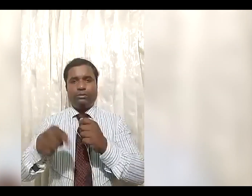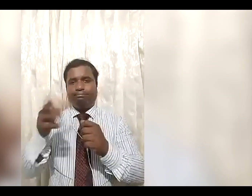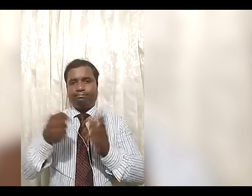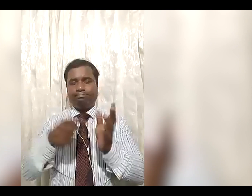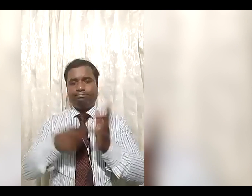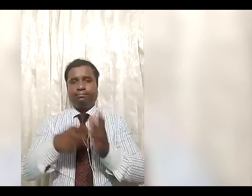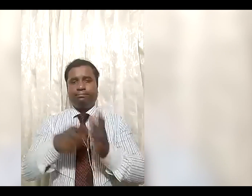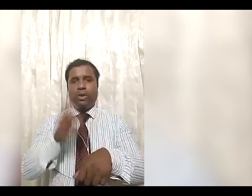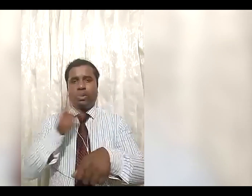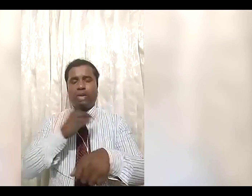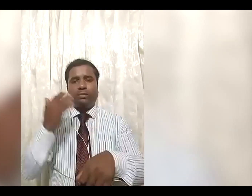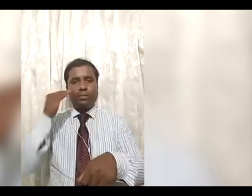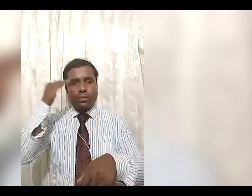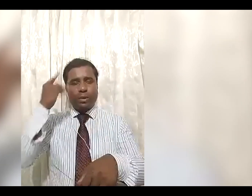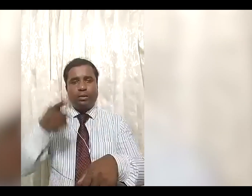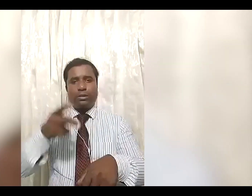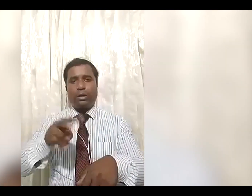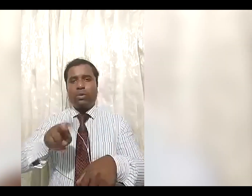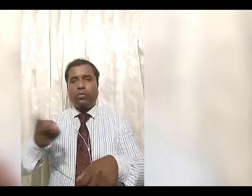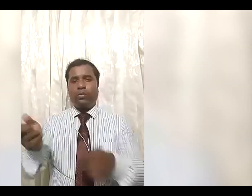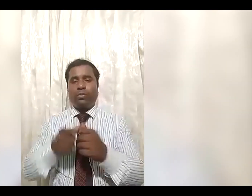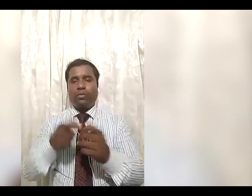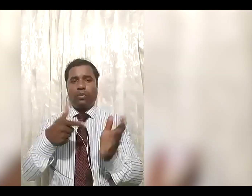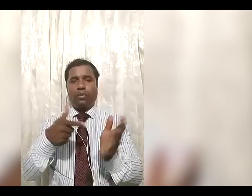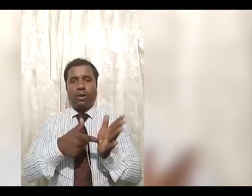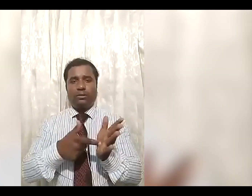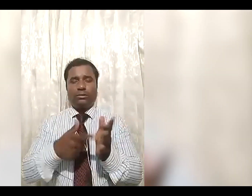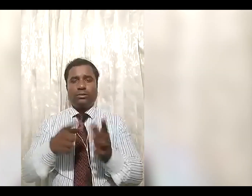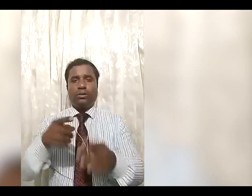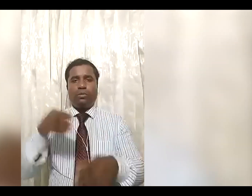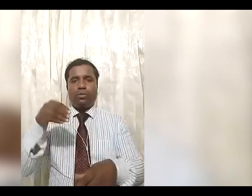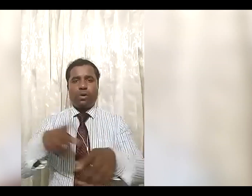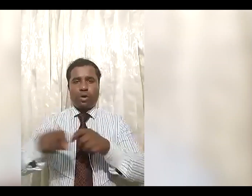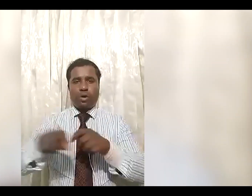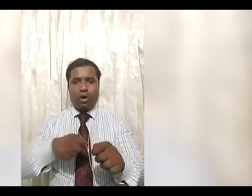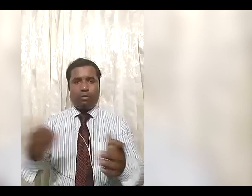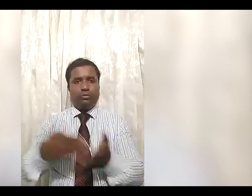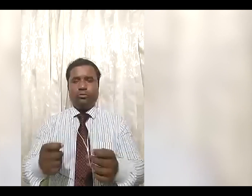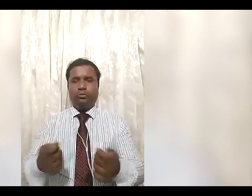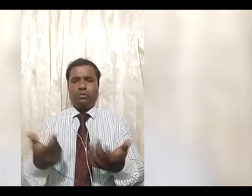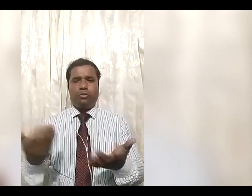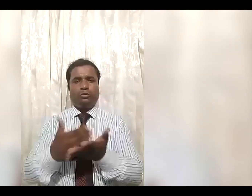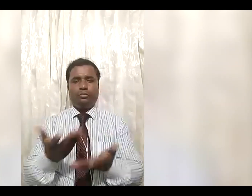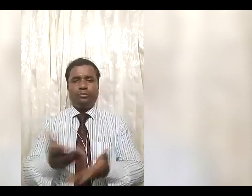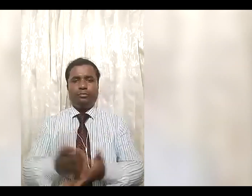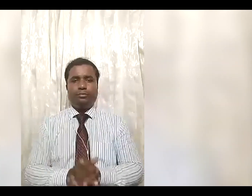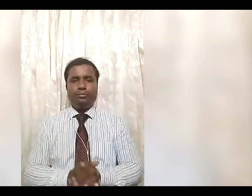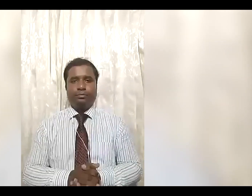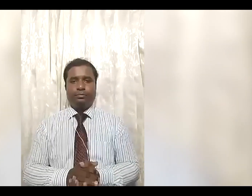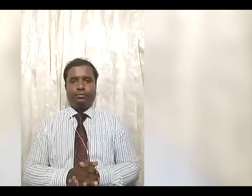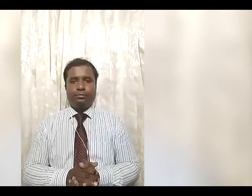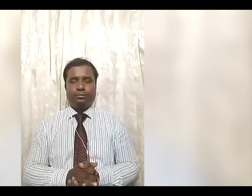people with disabilities are in other roles in the election commission that have nothing to do with disability, which is also great. So yes, this is